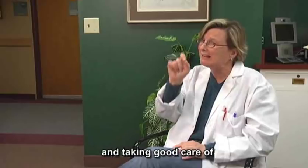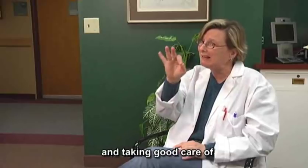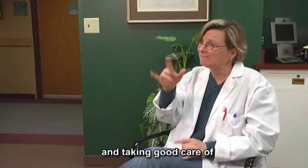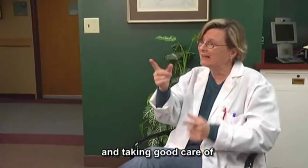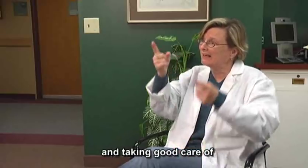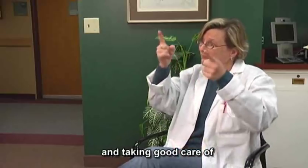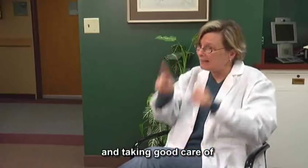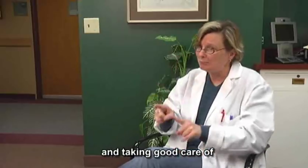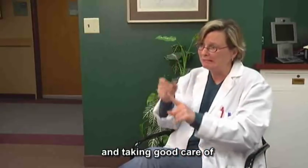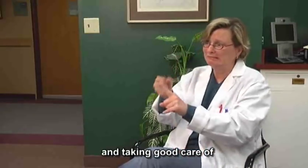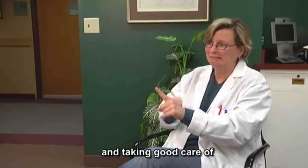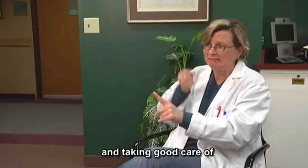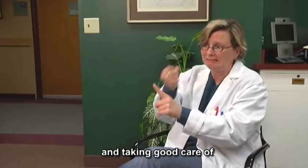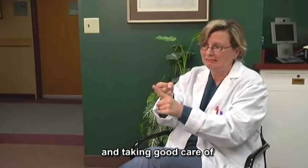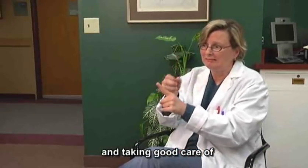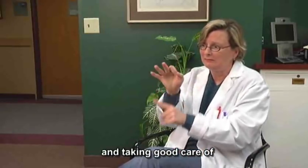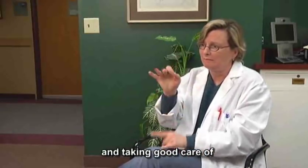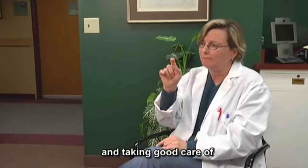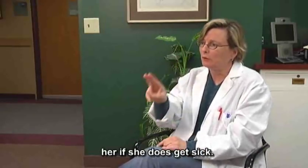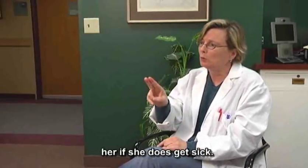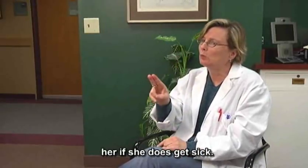and taking good care of her if she does get sick